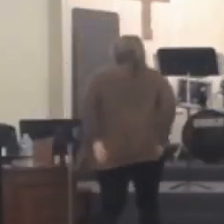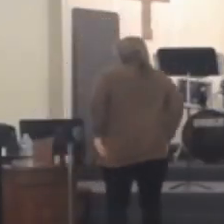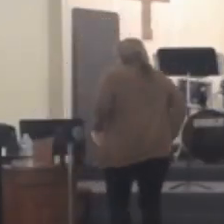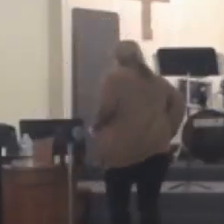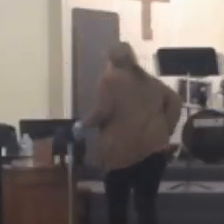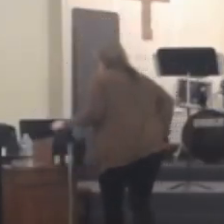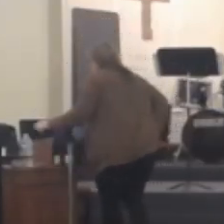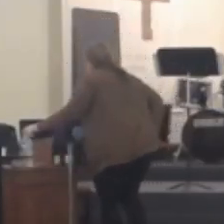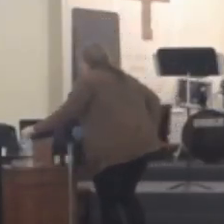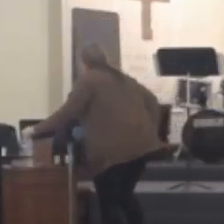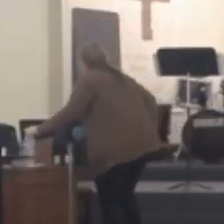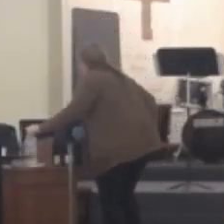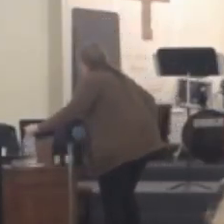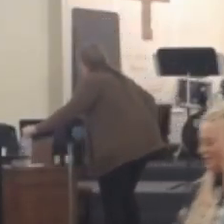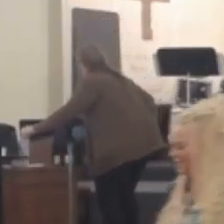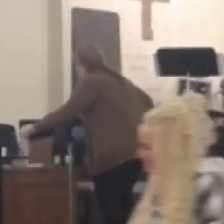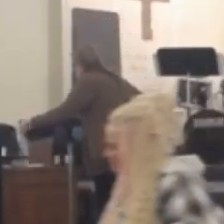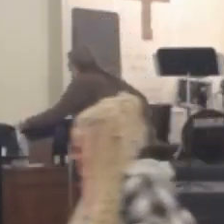Good morning.